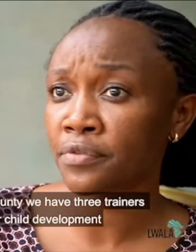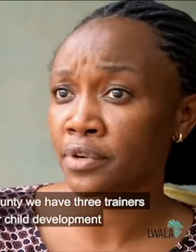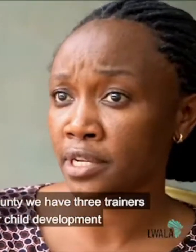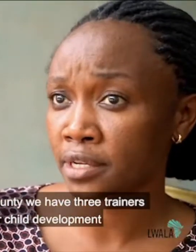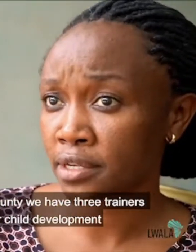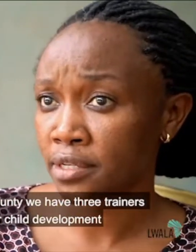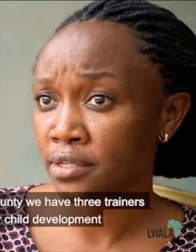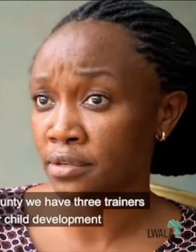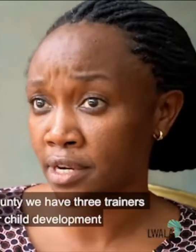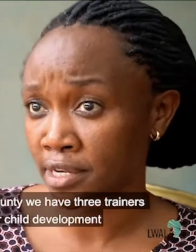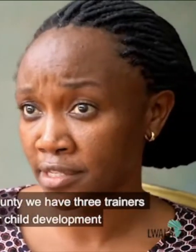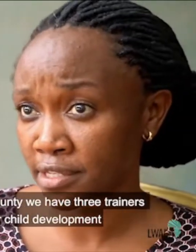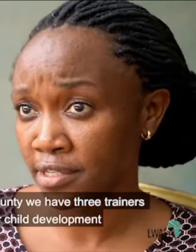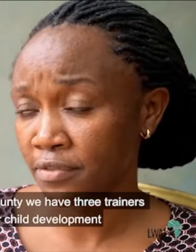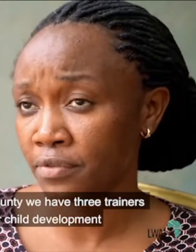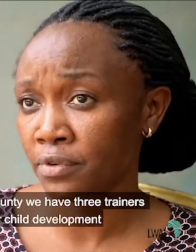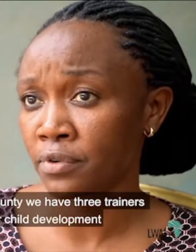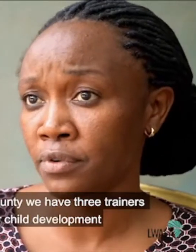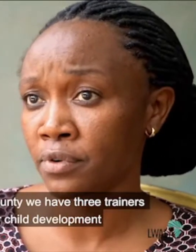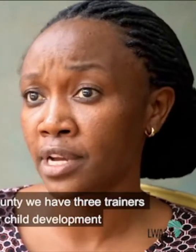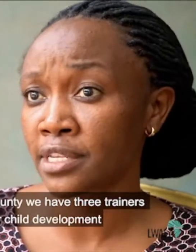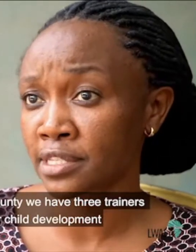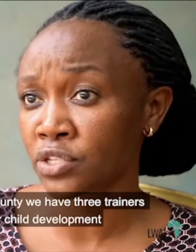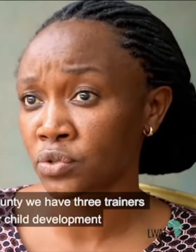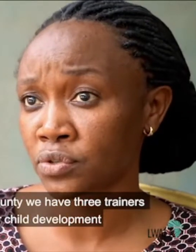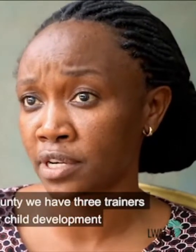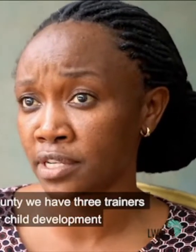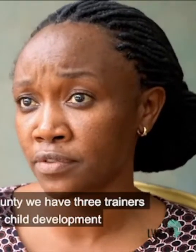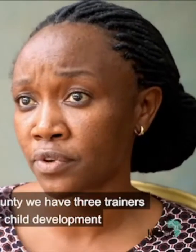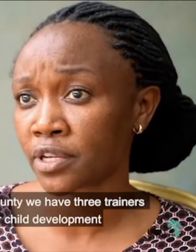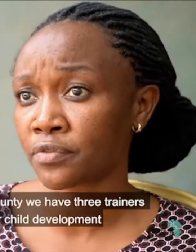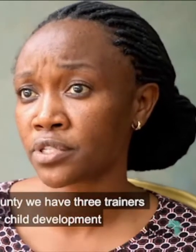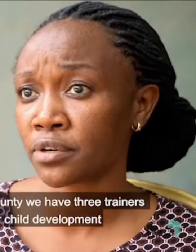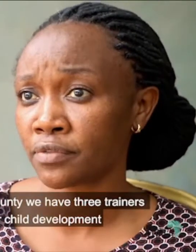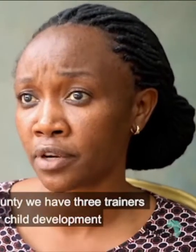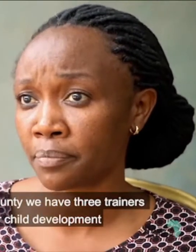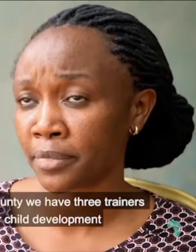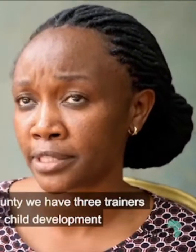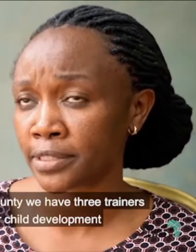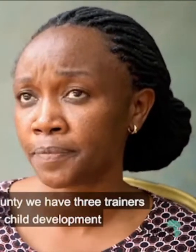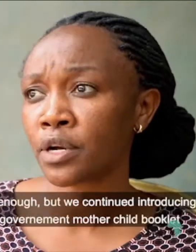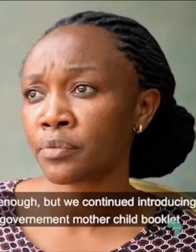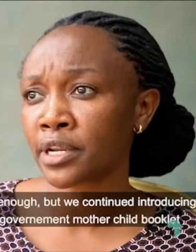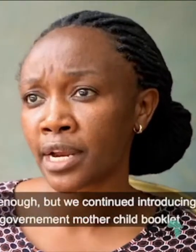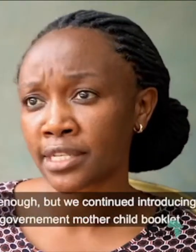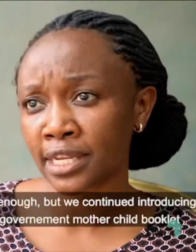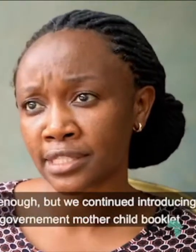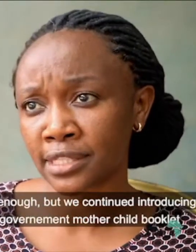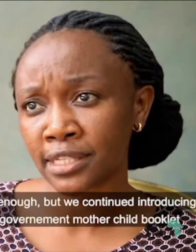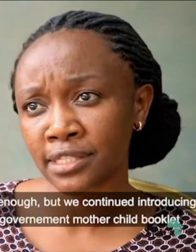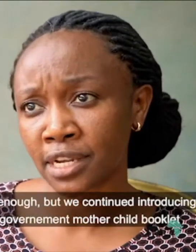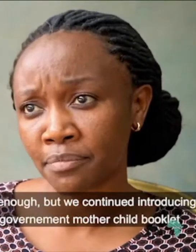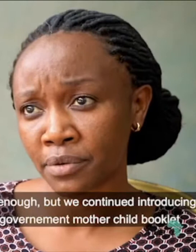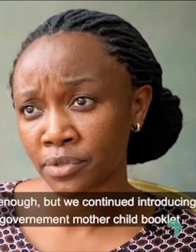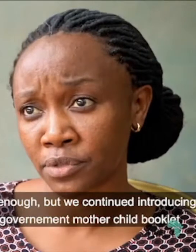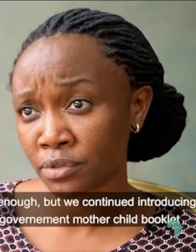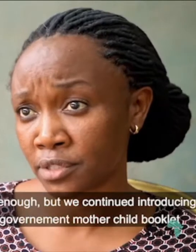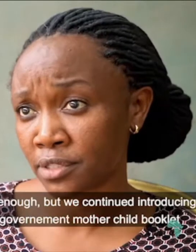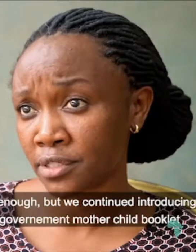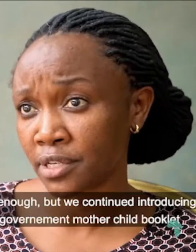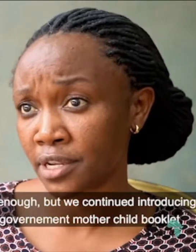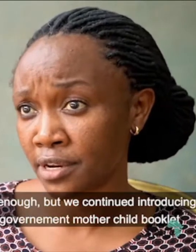we have 3 trainers as national trainers for care for child development. We realized that number